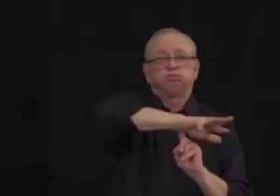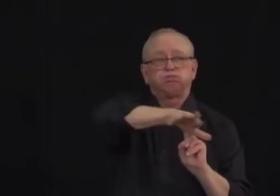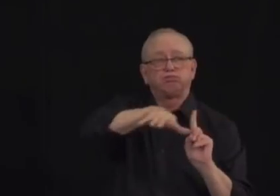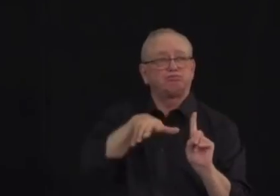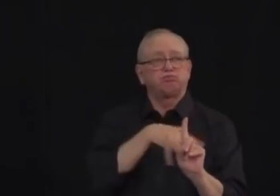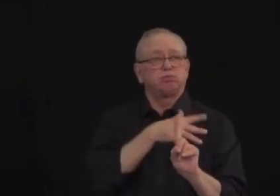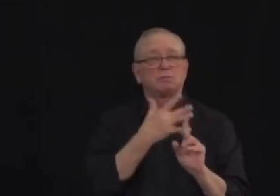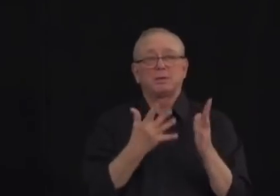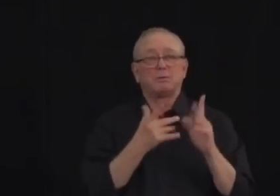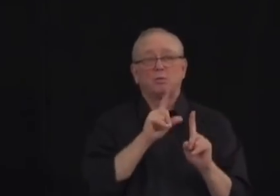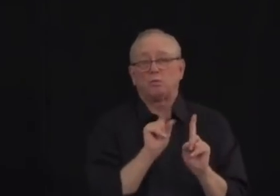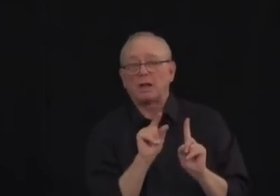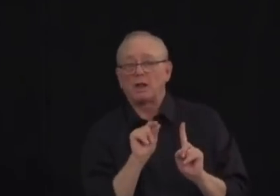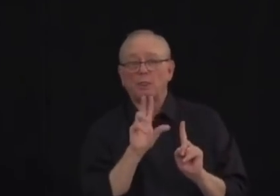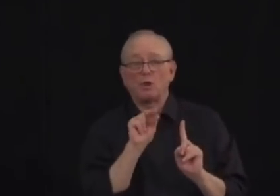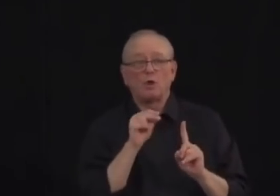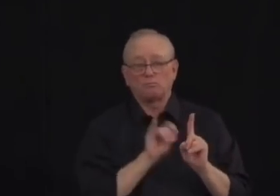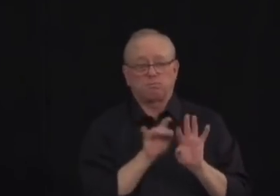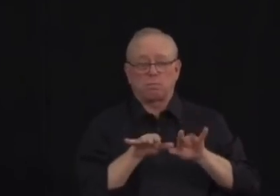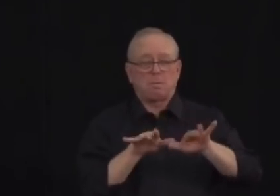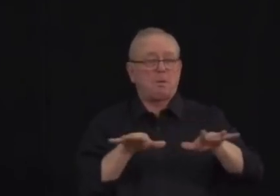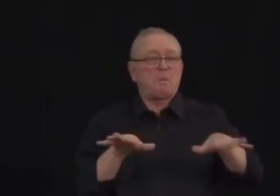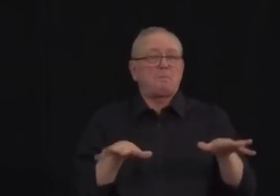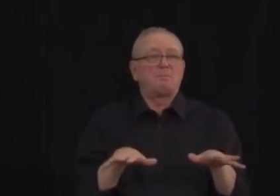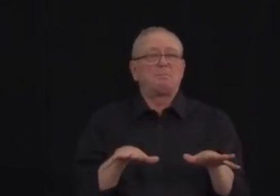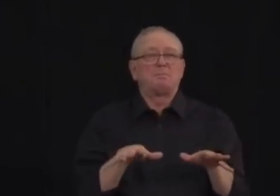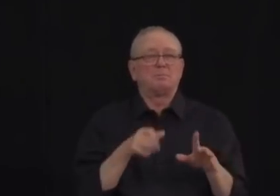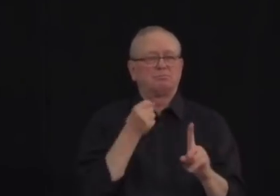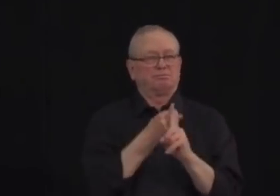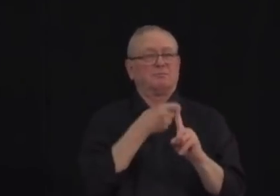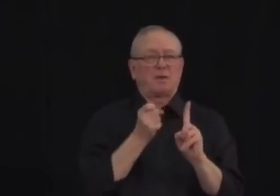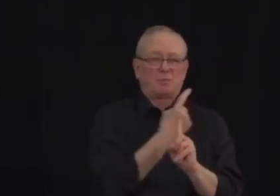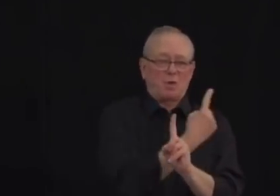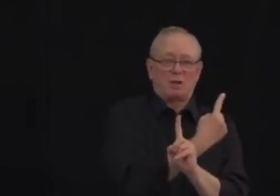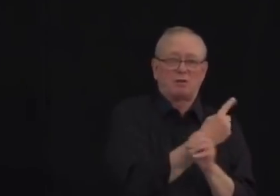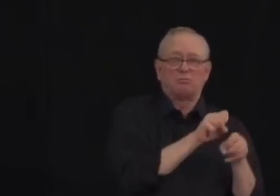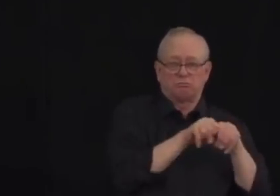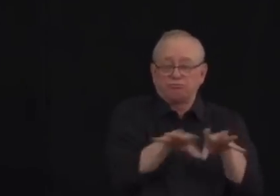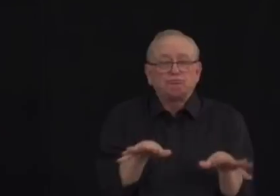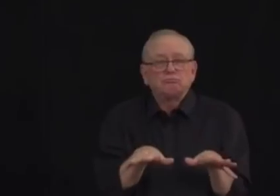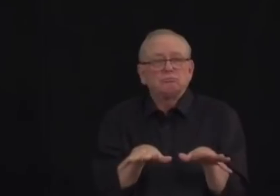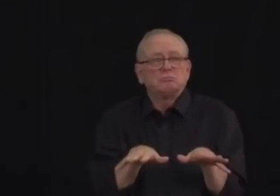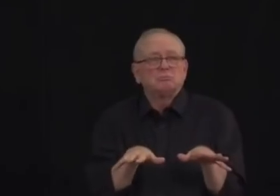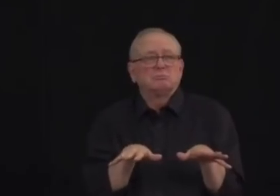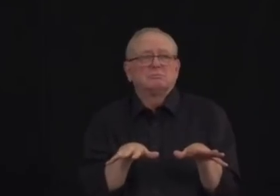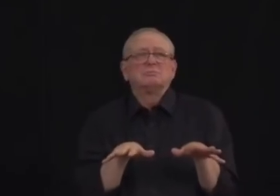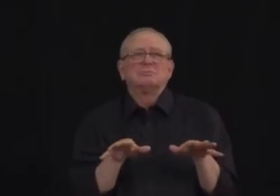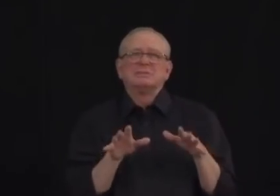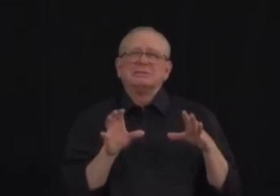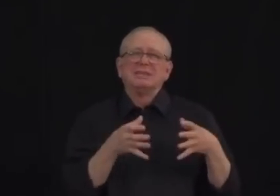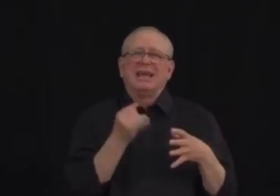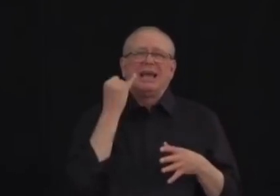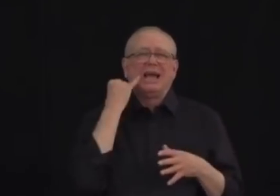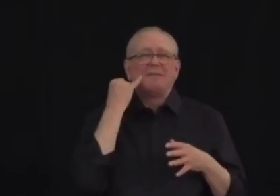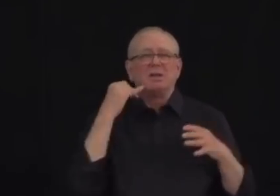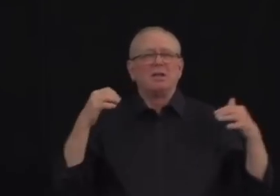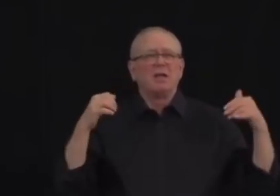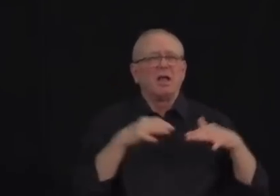one event. We know that many of those events were more social gatherings